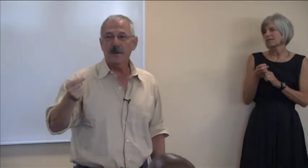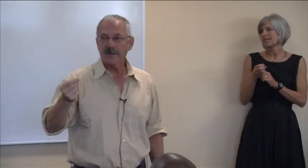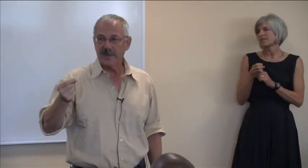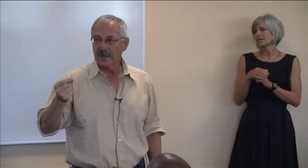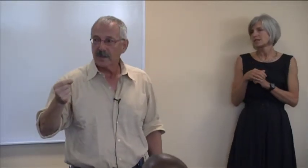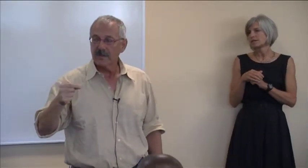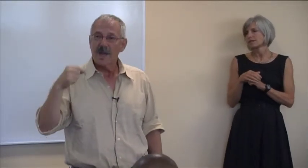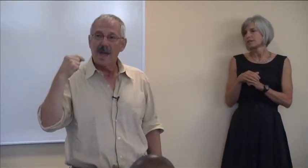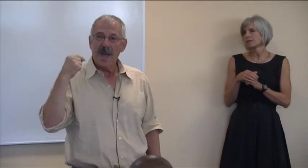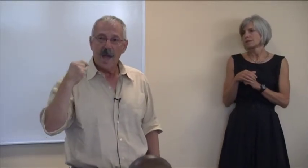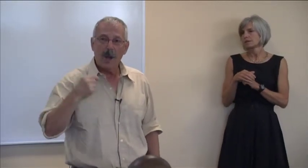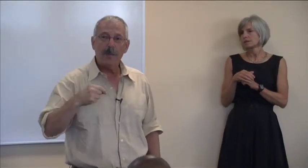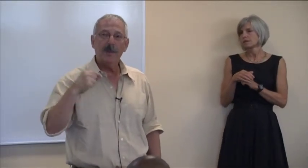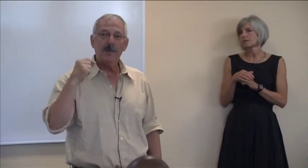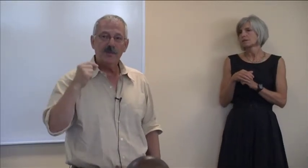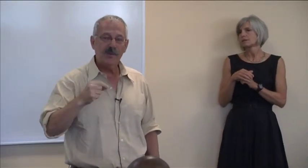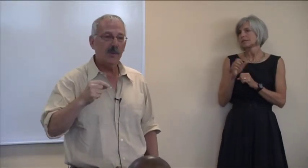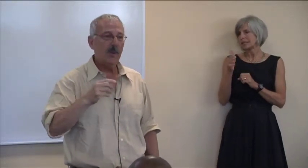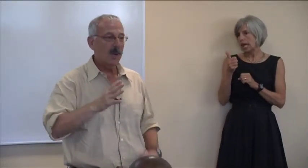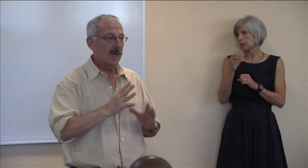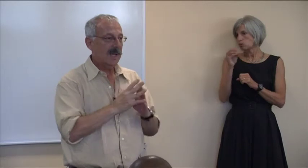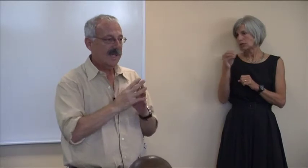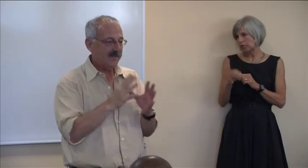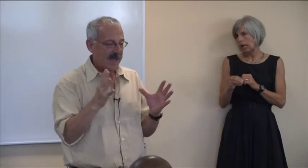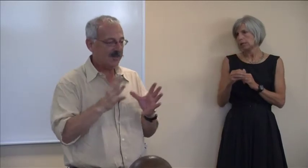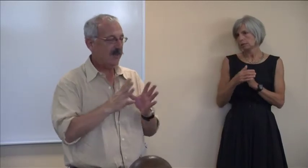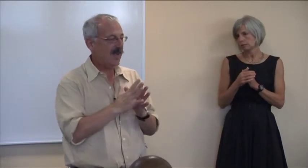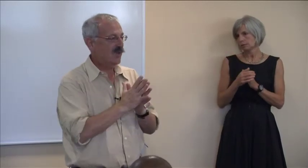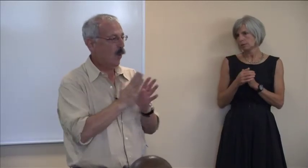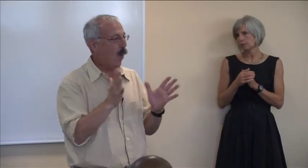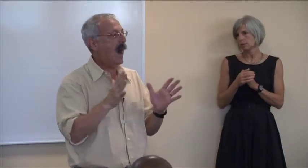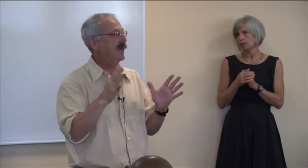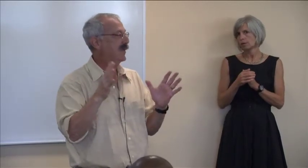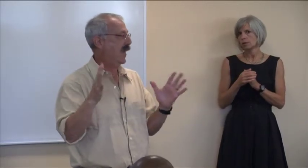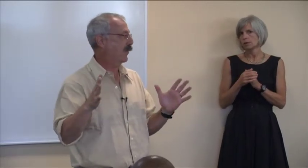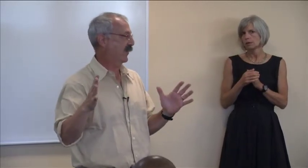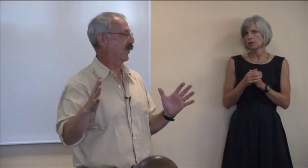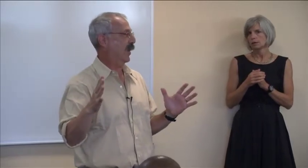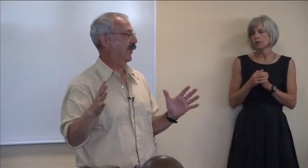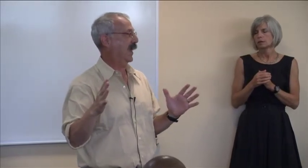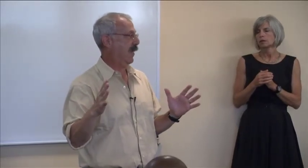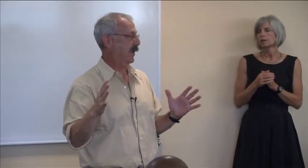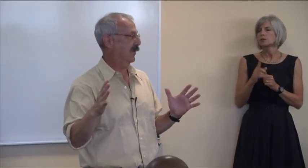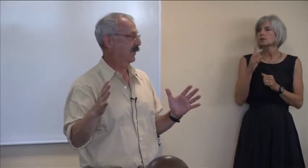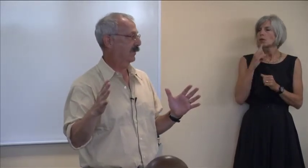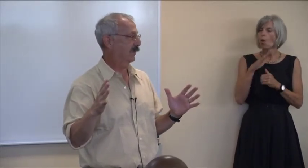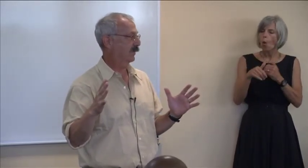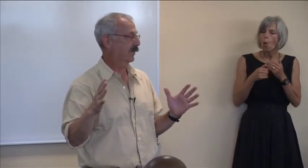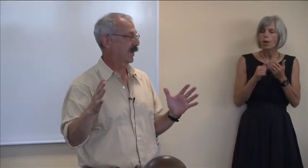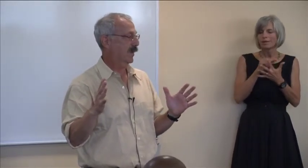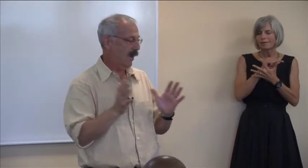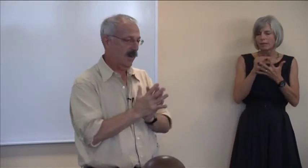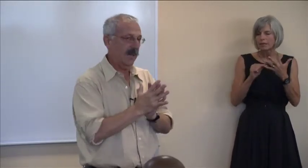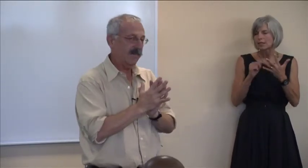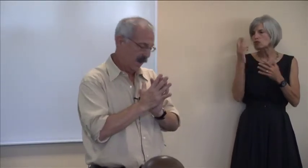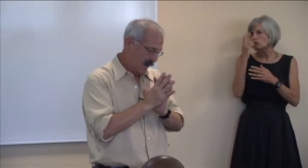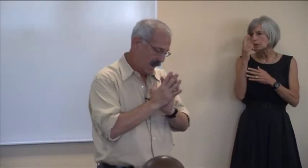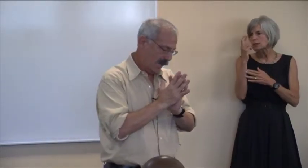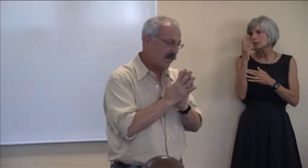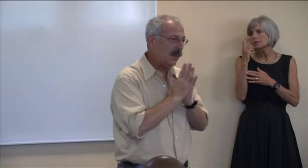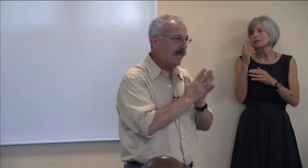All of those things help to exacerbate, to widen that racial wealth gap.